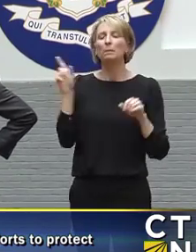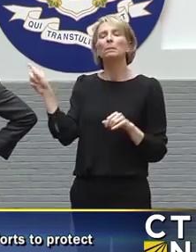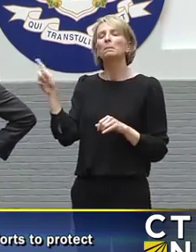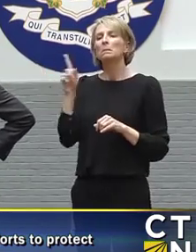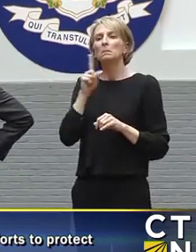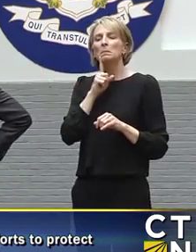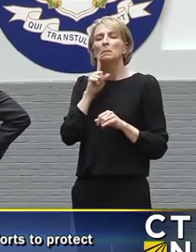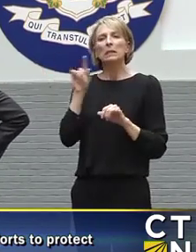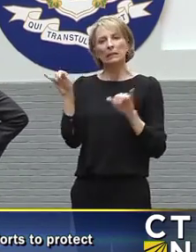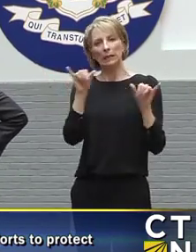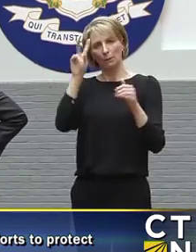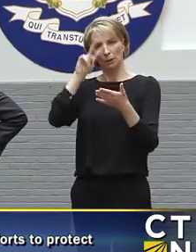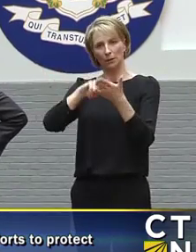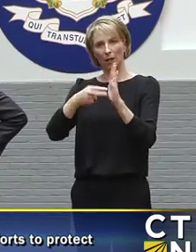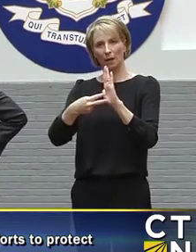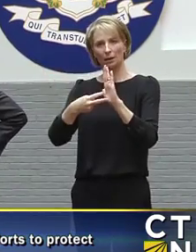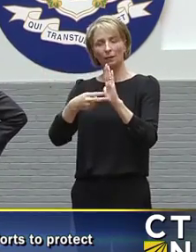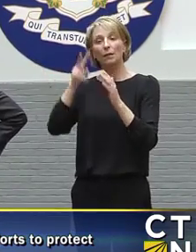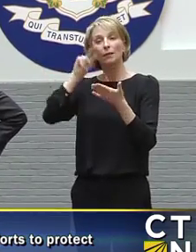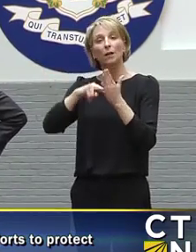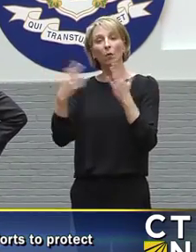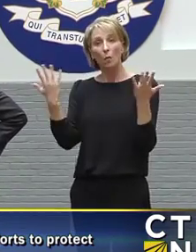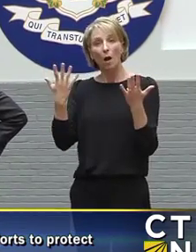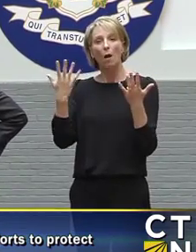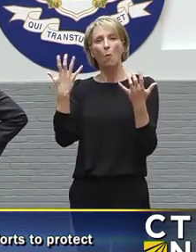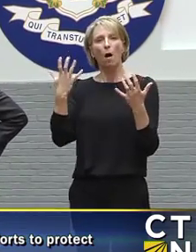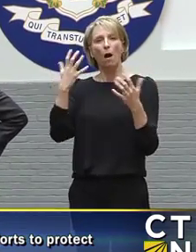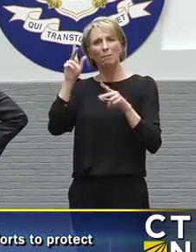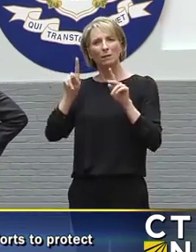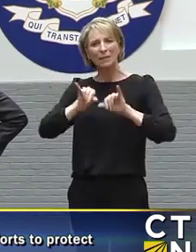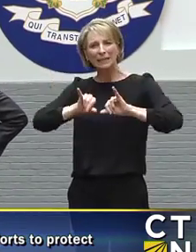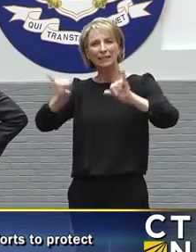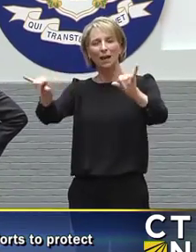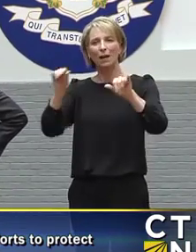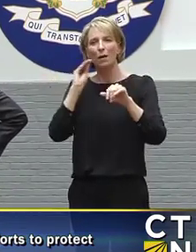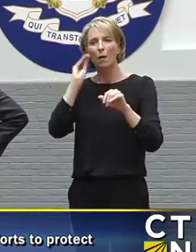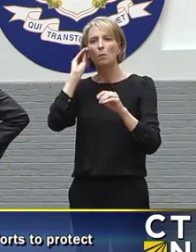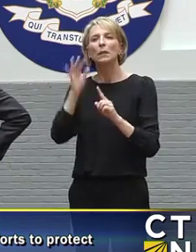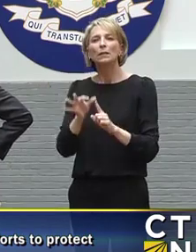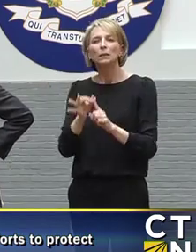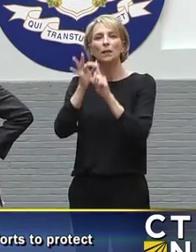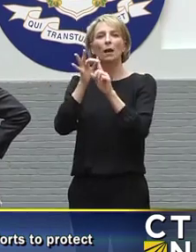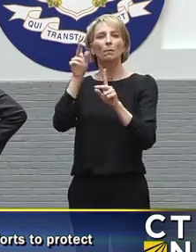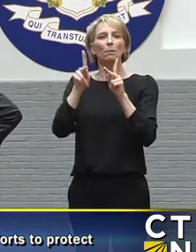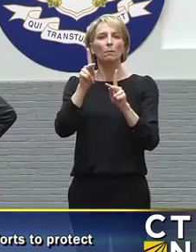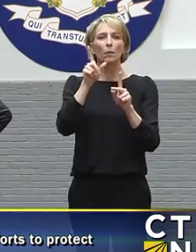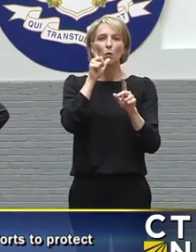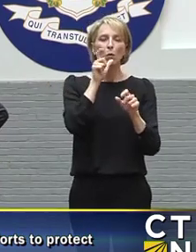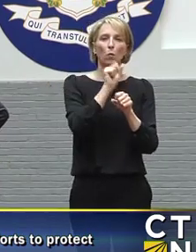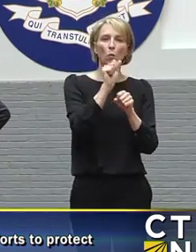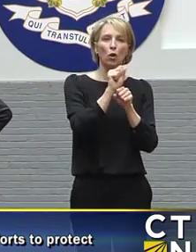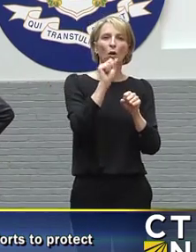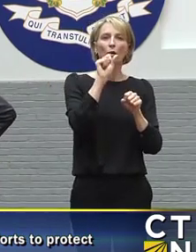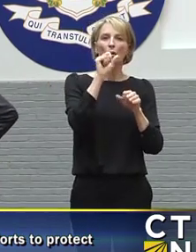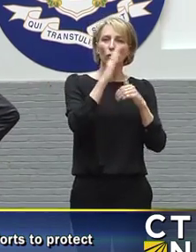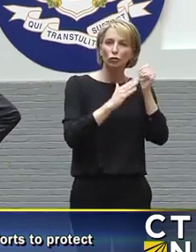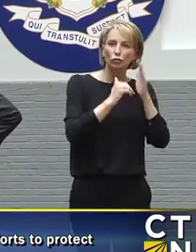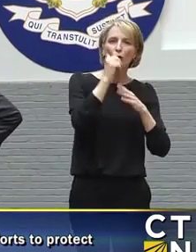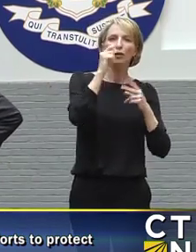intent. Keep everybody at home, with the exceptions of major manufacturing and major construction